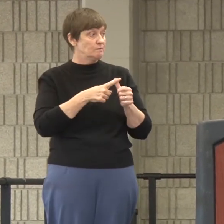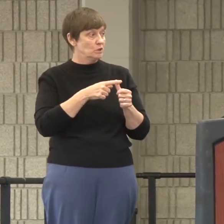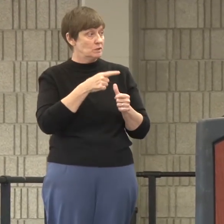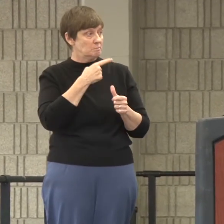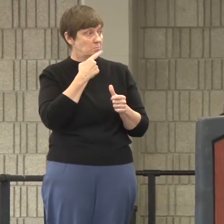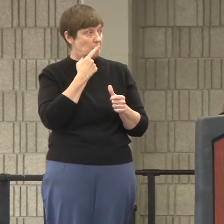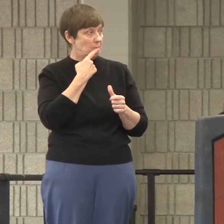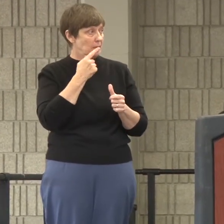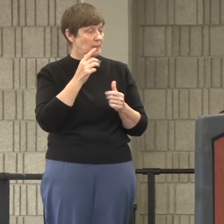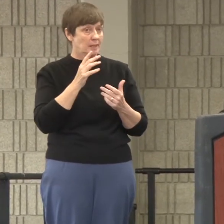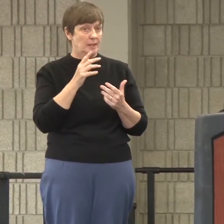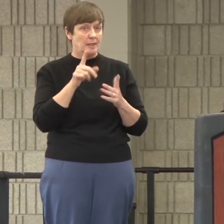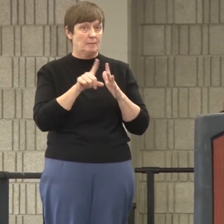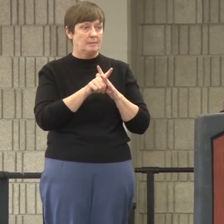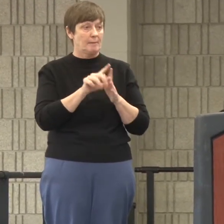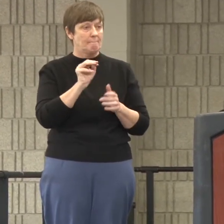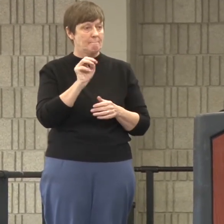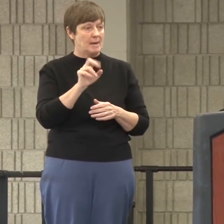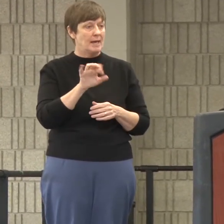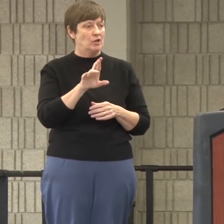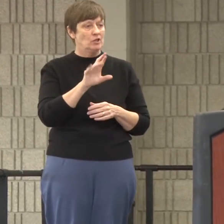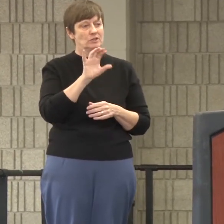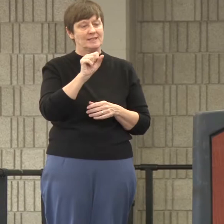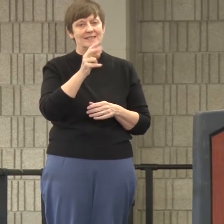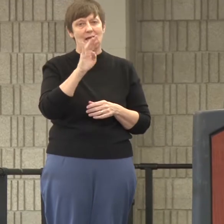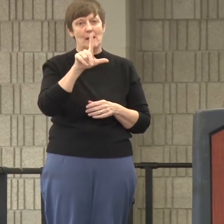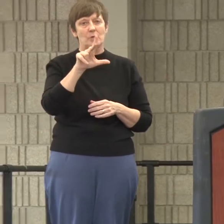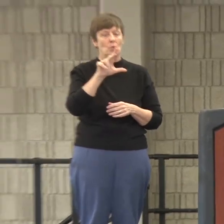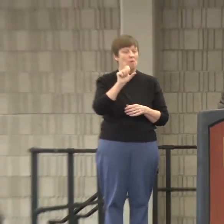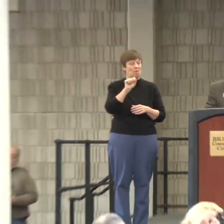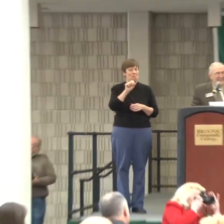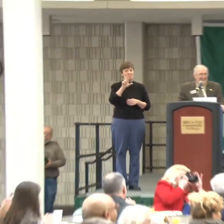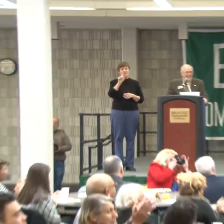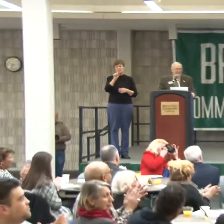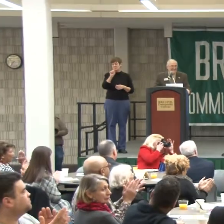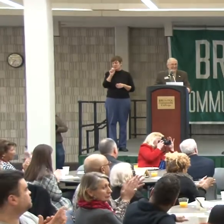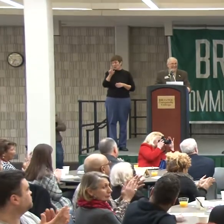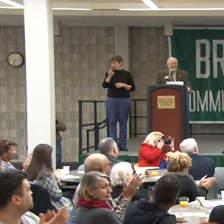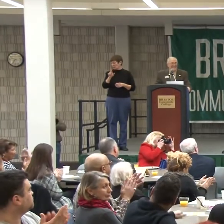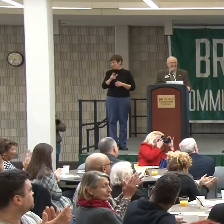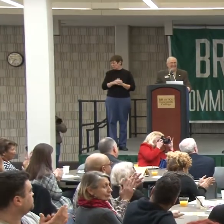one of his first public appearances, Mayor C. Samuel Sutter. Take a bow.